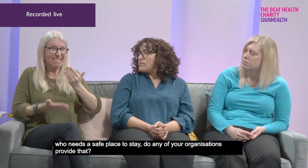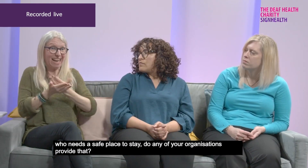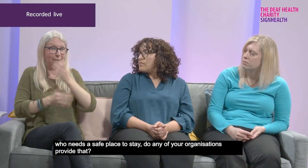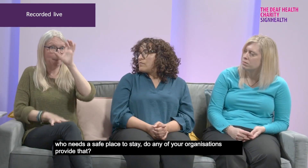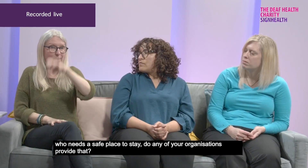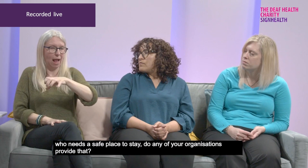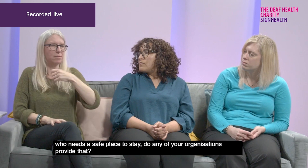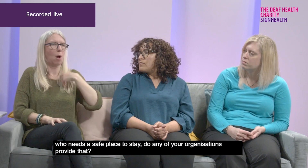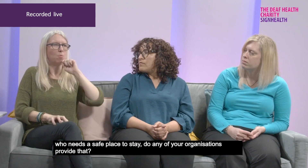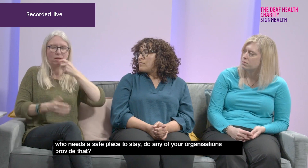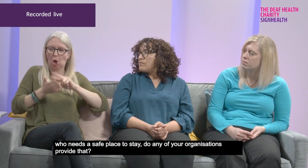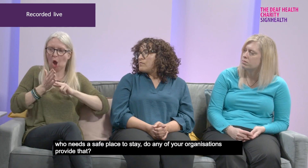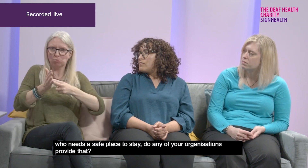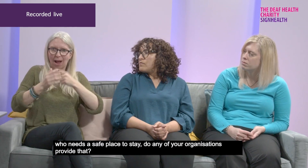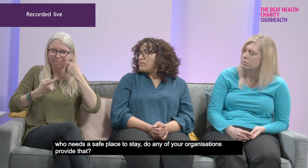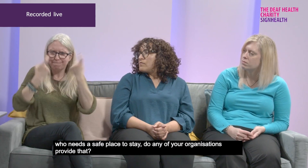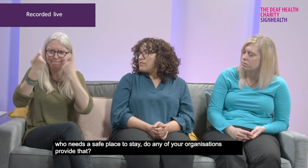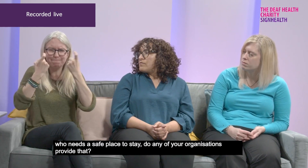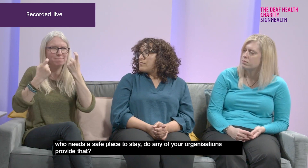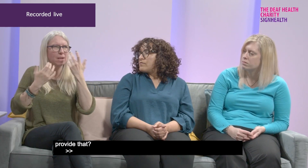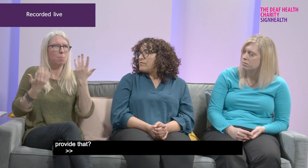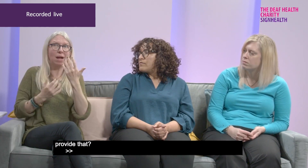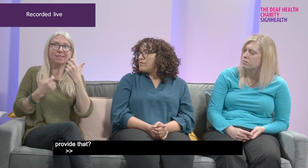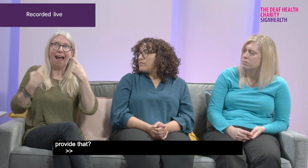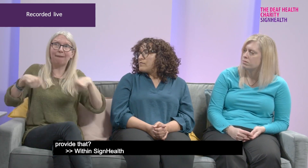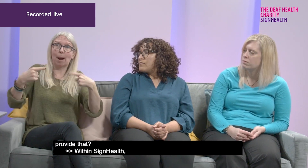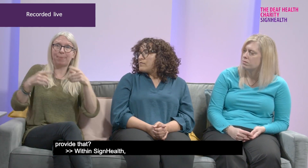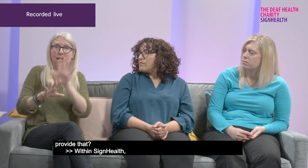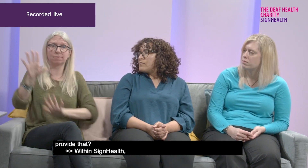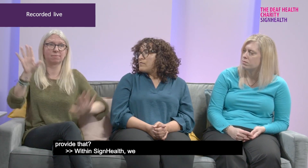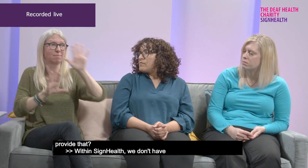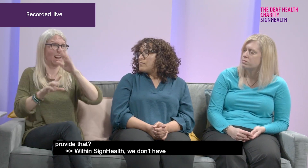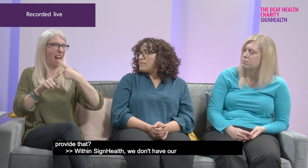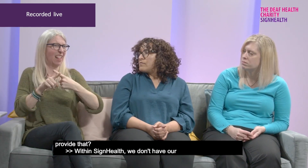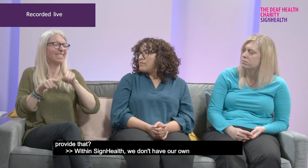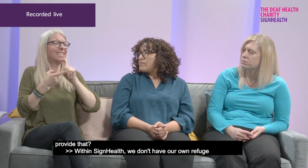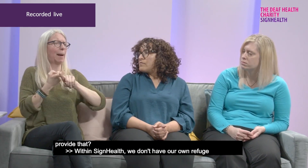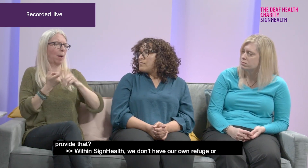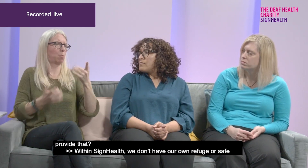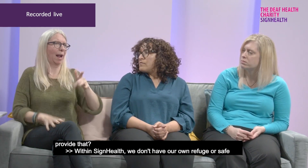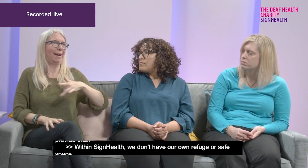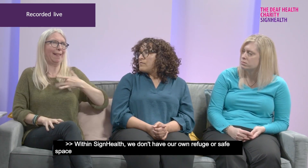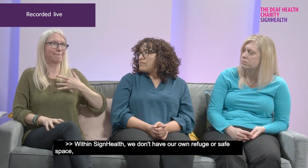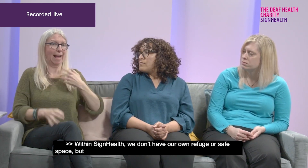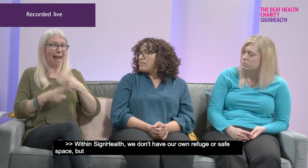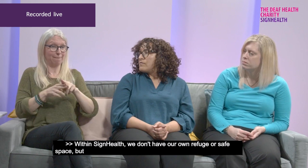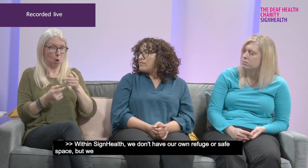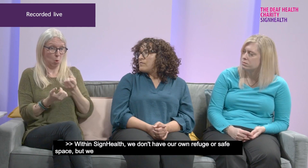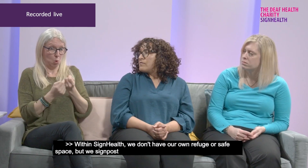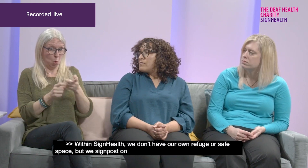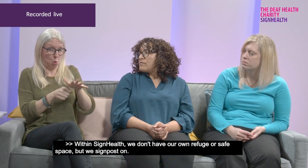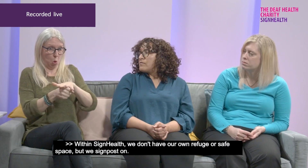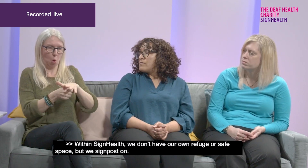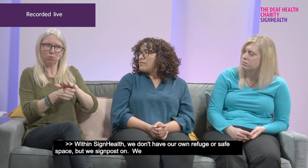So within SignHealth, we don't have our own refuge or safe space, but we do signpost on. We know